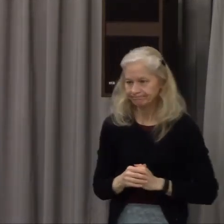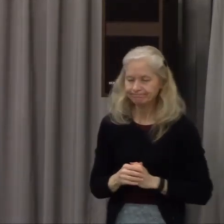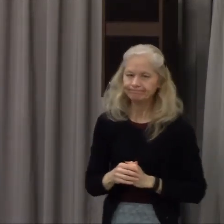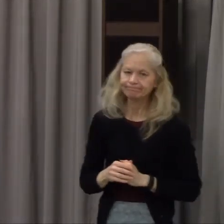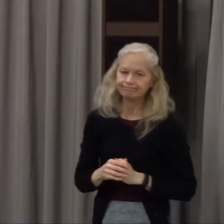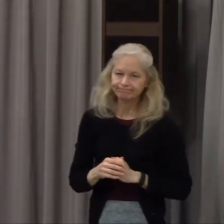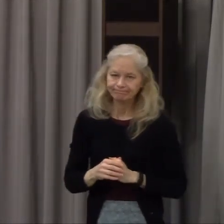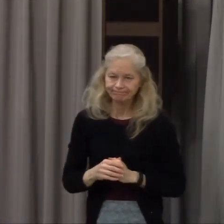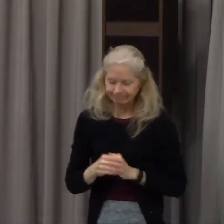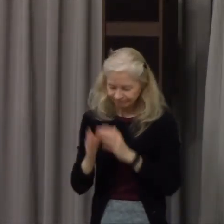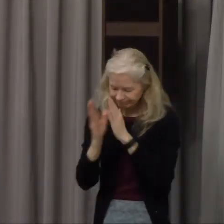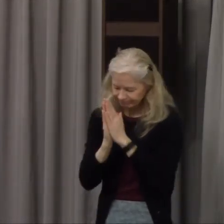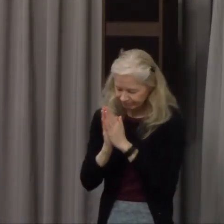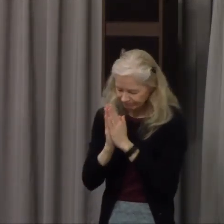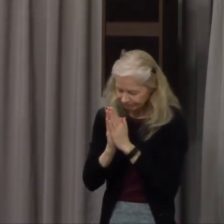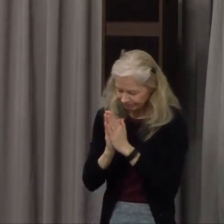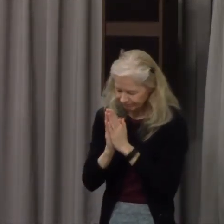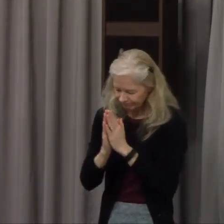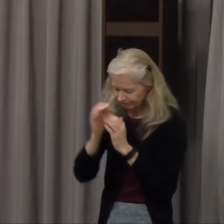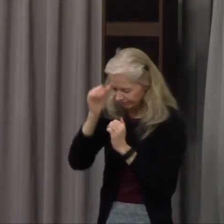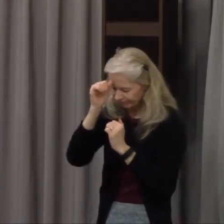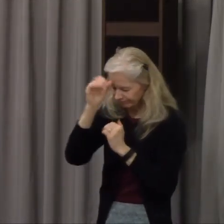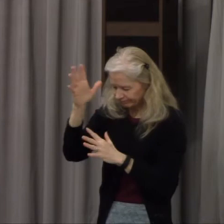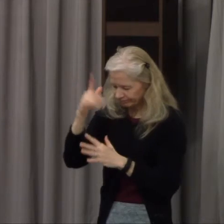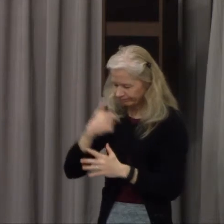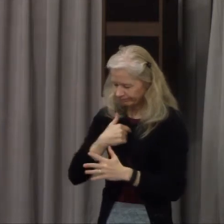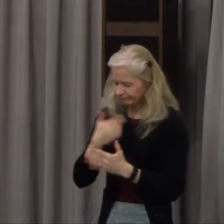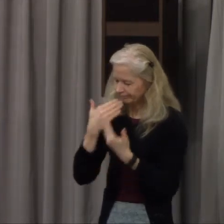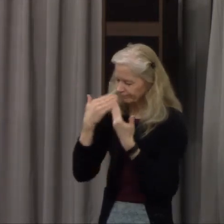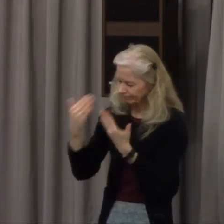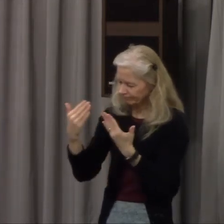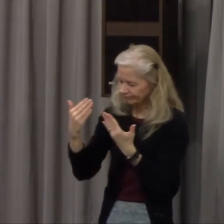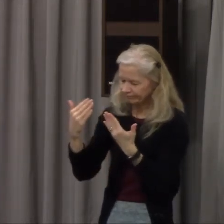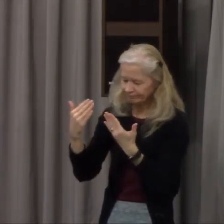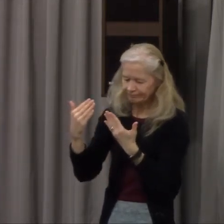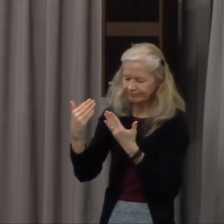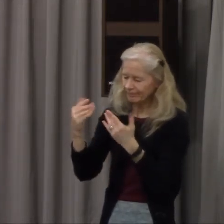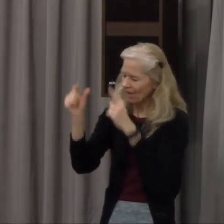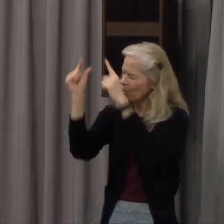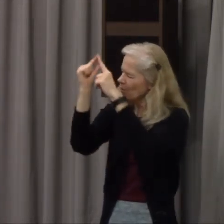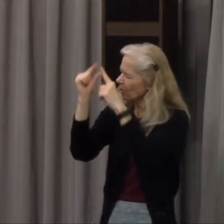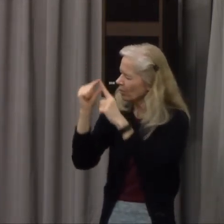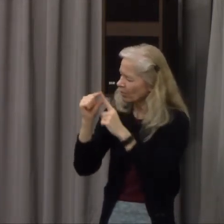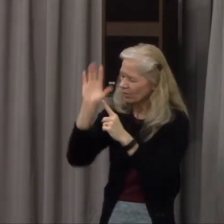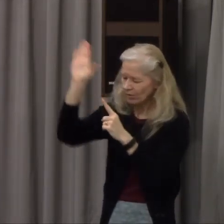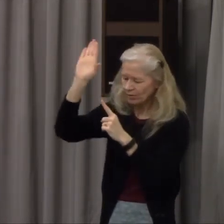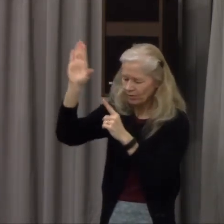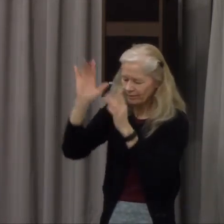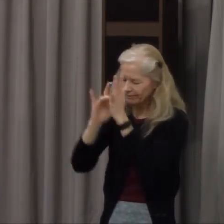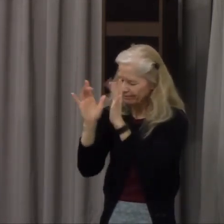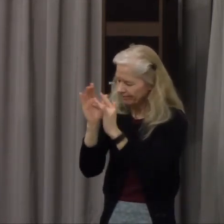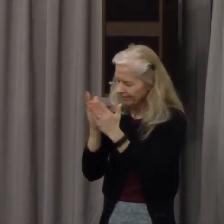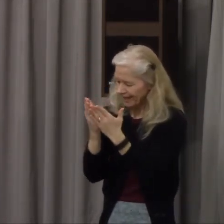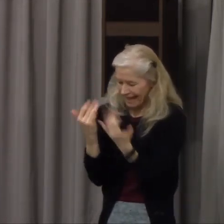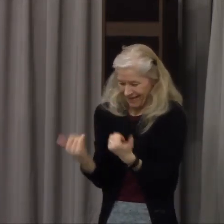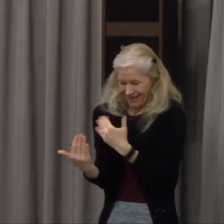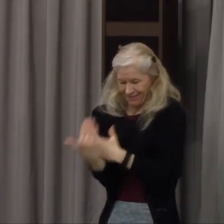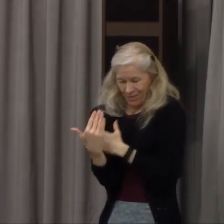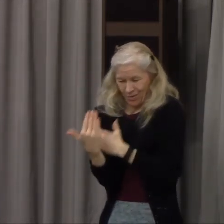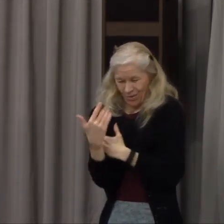Let's pray. Lord, I thank you for your word today. The message this morning is not one of those easy ones to preach,